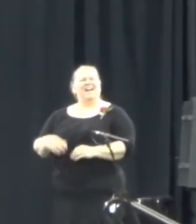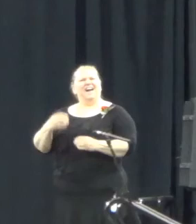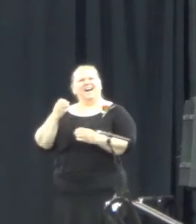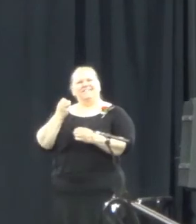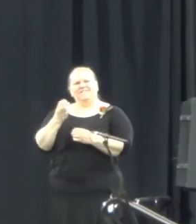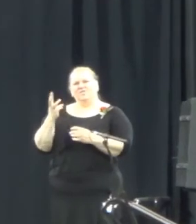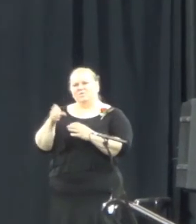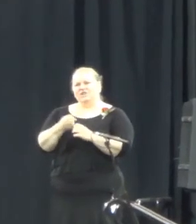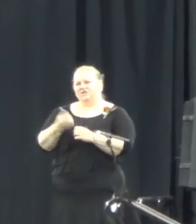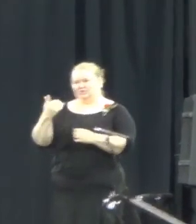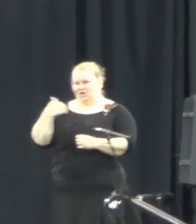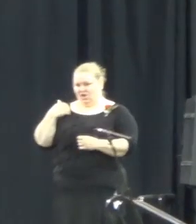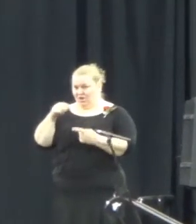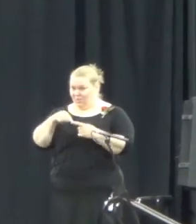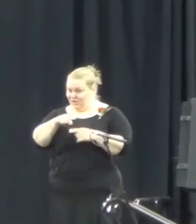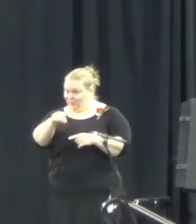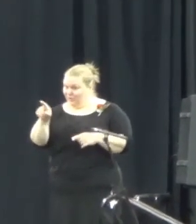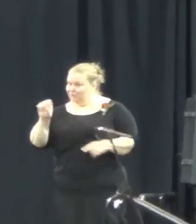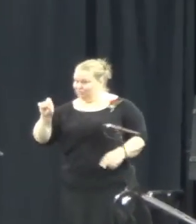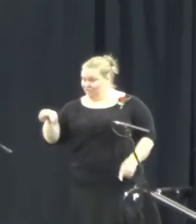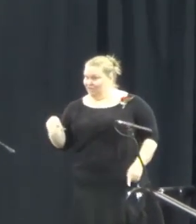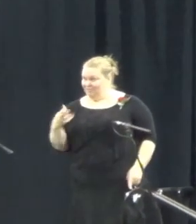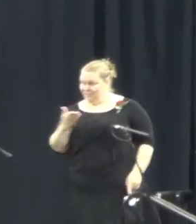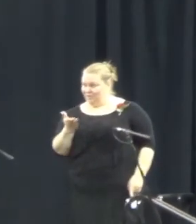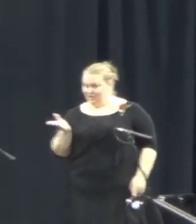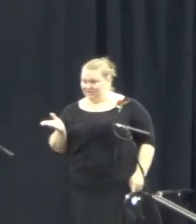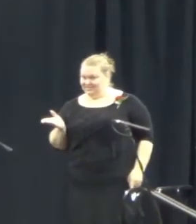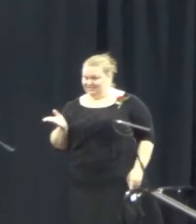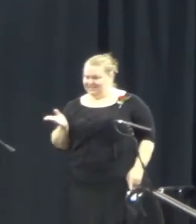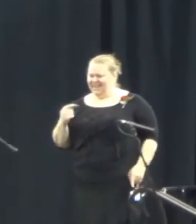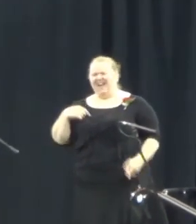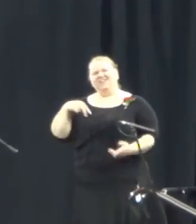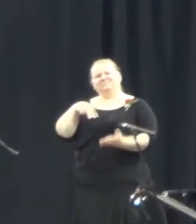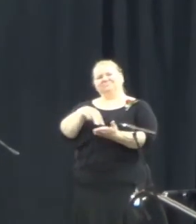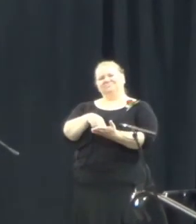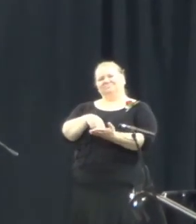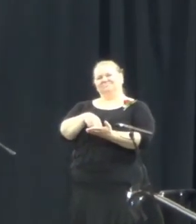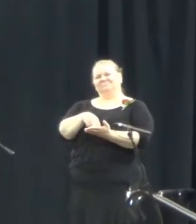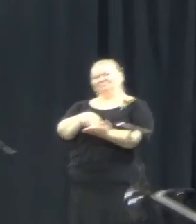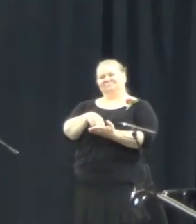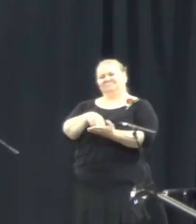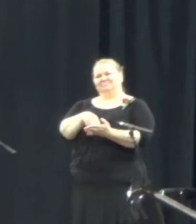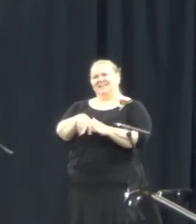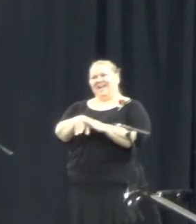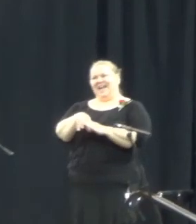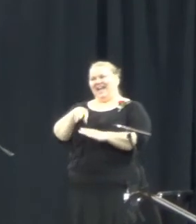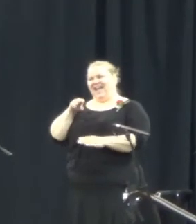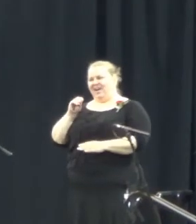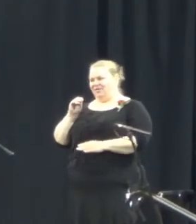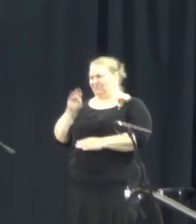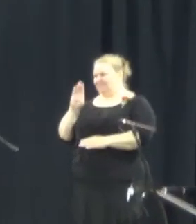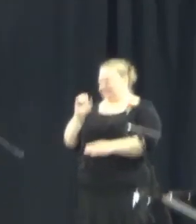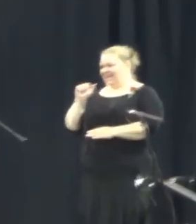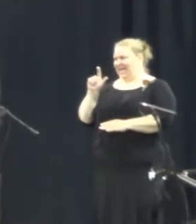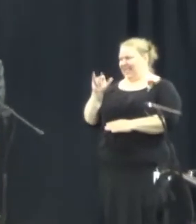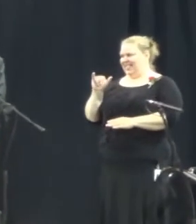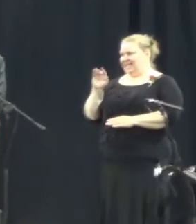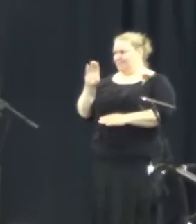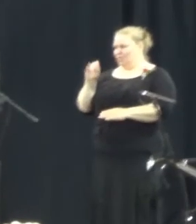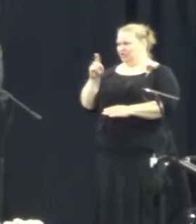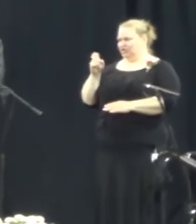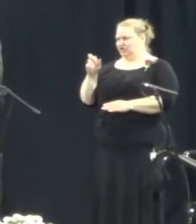ago, when you were just sophomores, I happened to be standing outside Miss Allie Borger